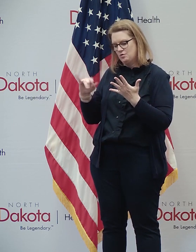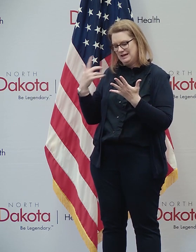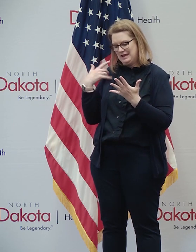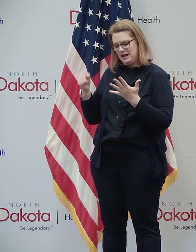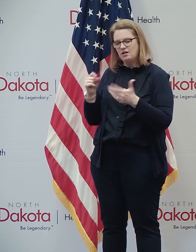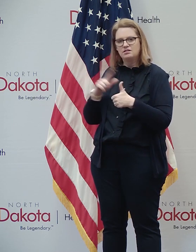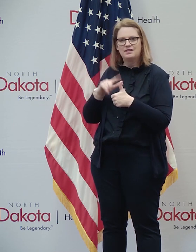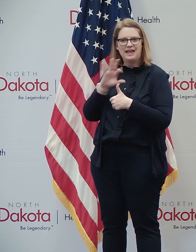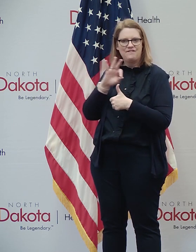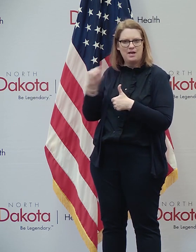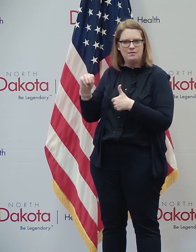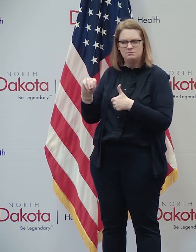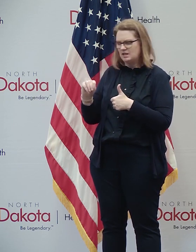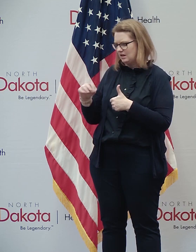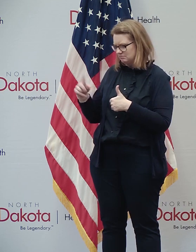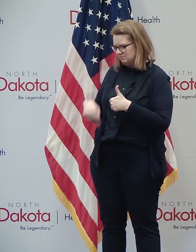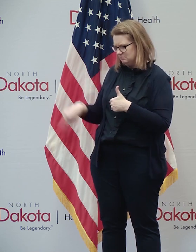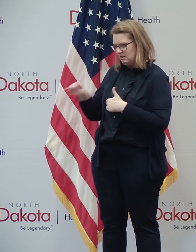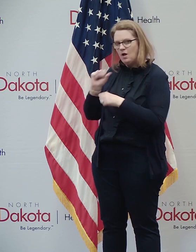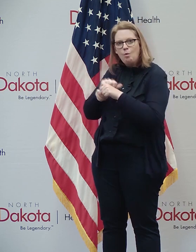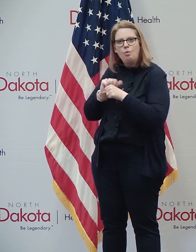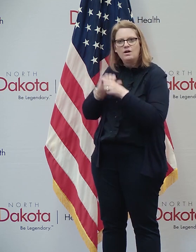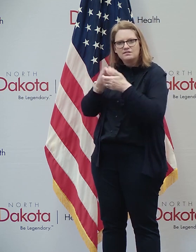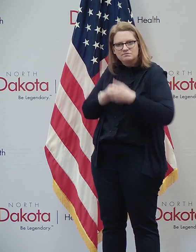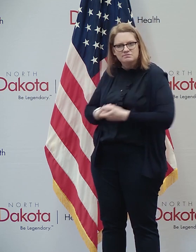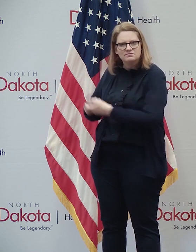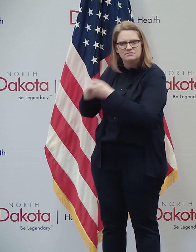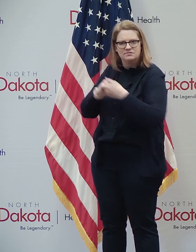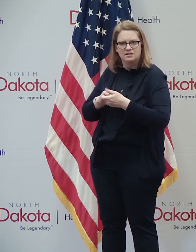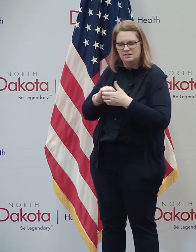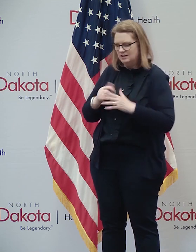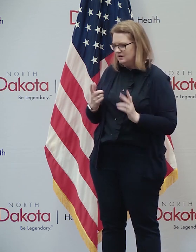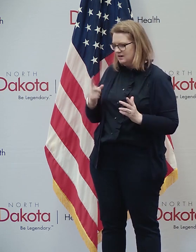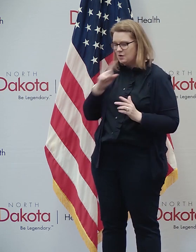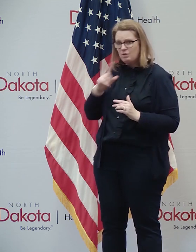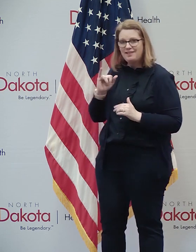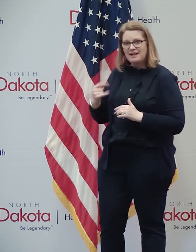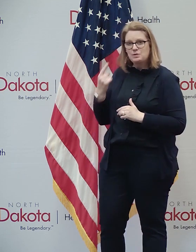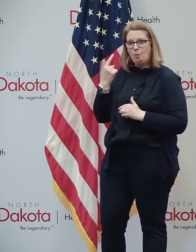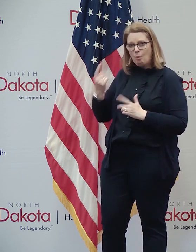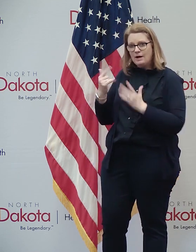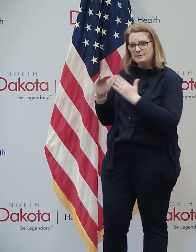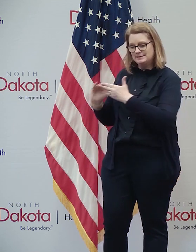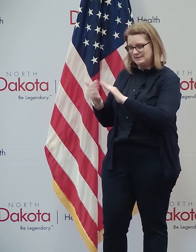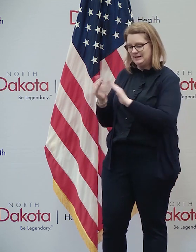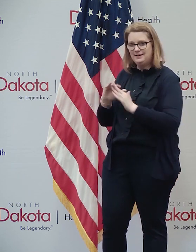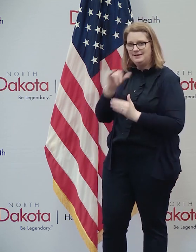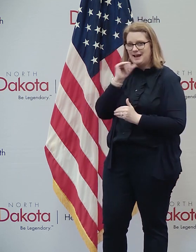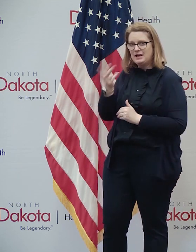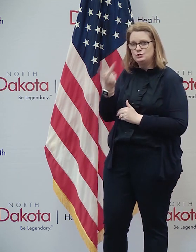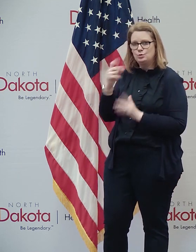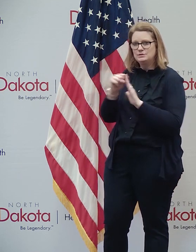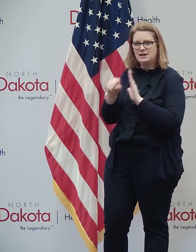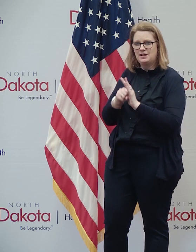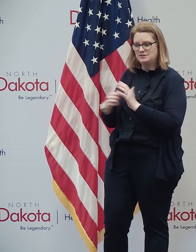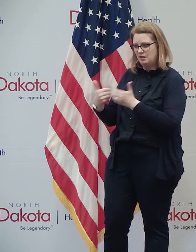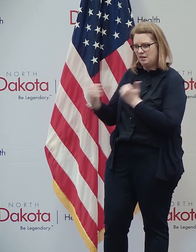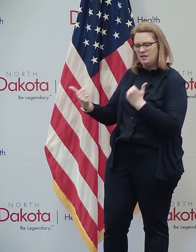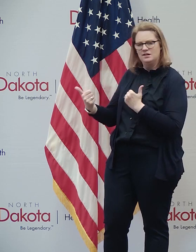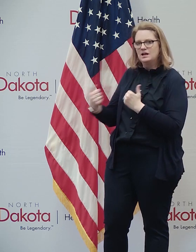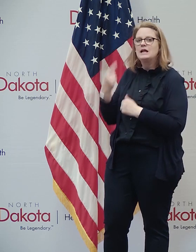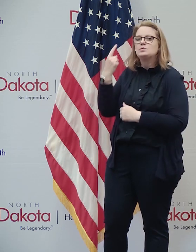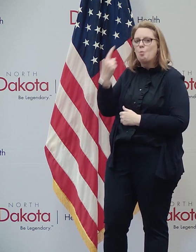care and with long-term care workers, and that's in conjunction with Sanford, with Mayo, with the state of